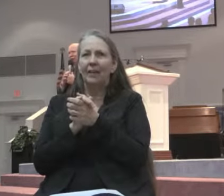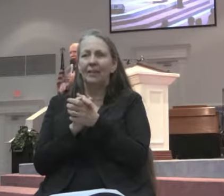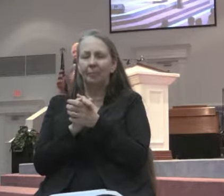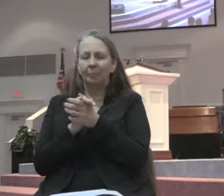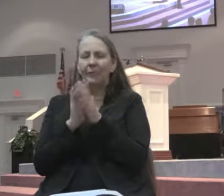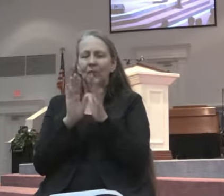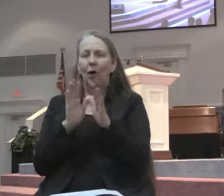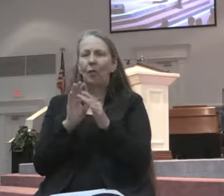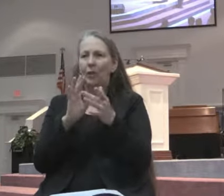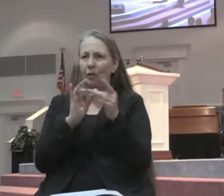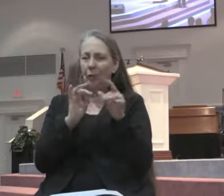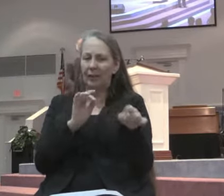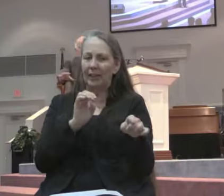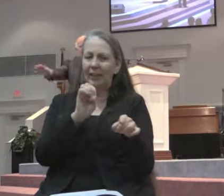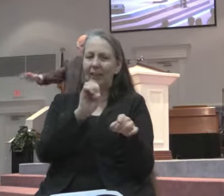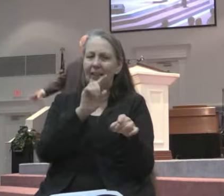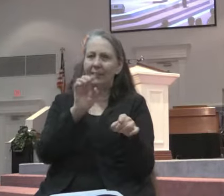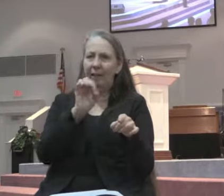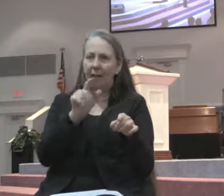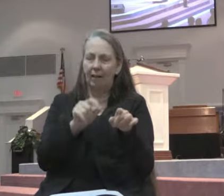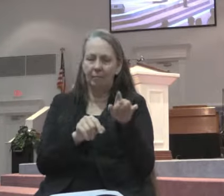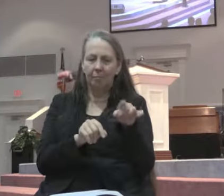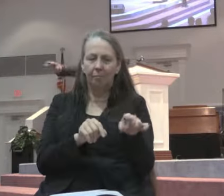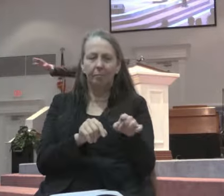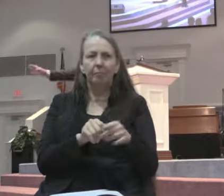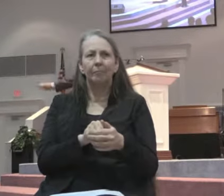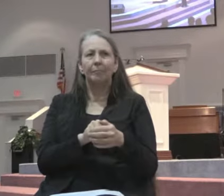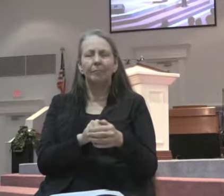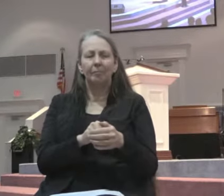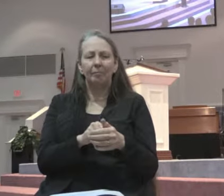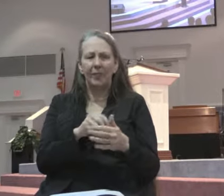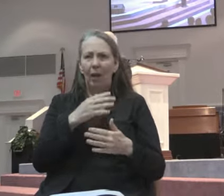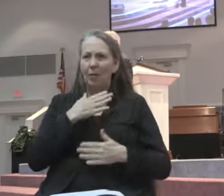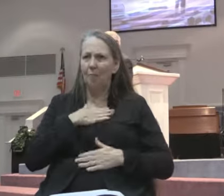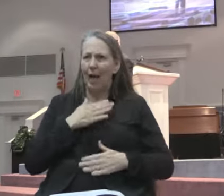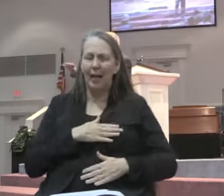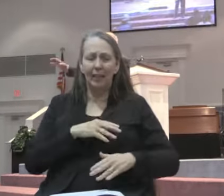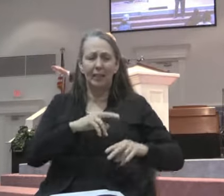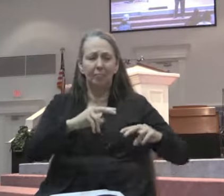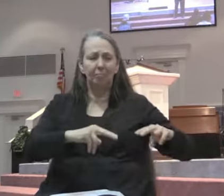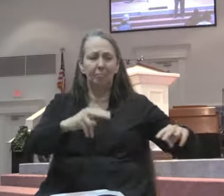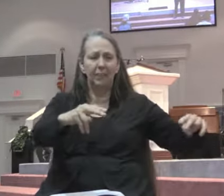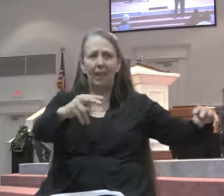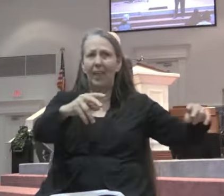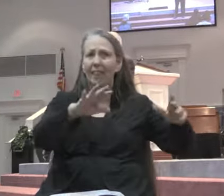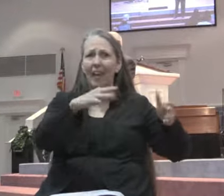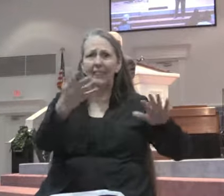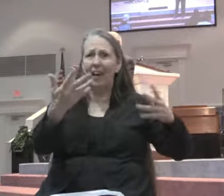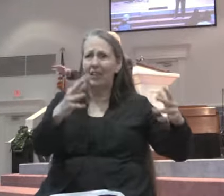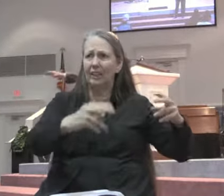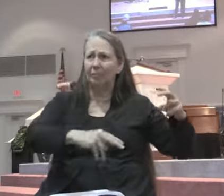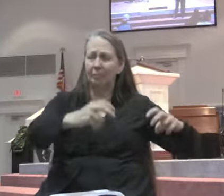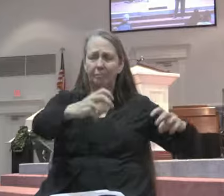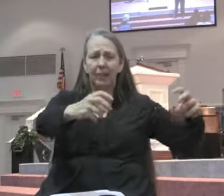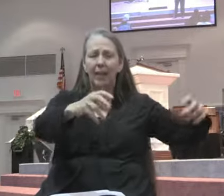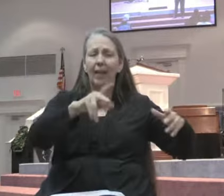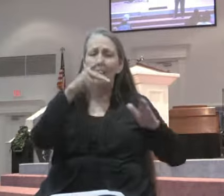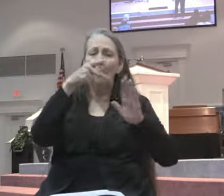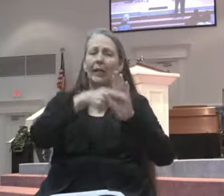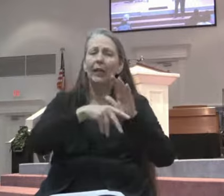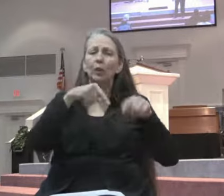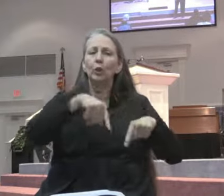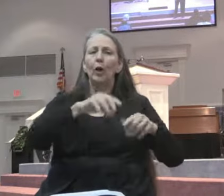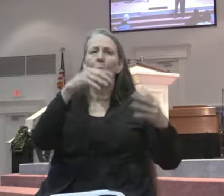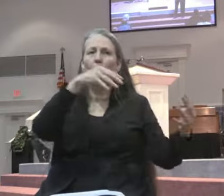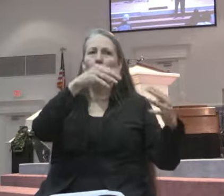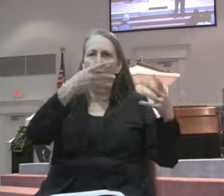So Ezekiel had them all here with the bodies. Everyone that had died. Everyone that had been killed in the battle.